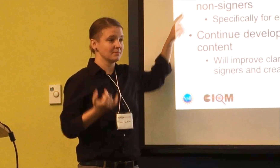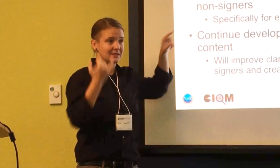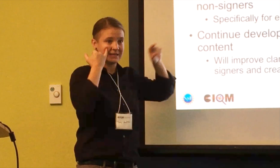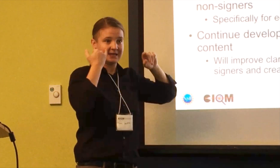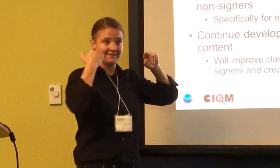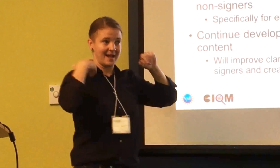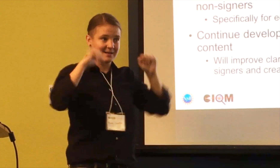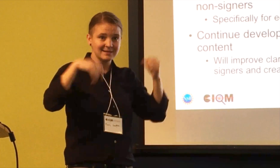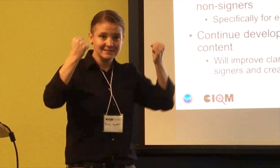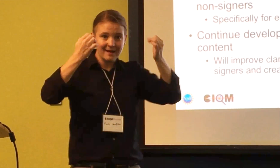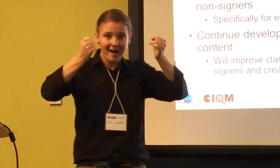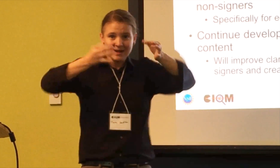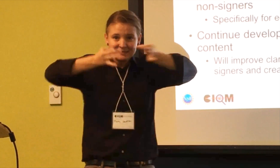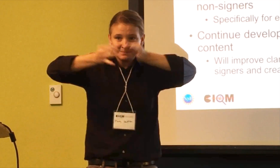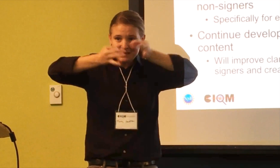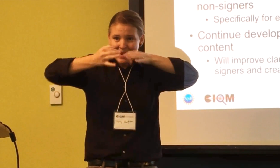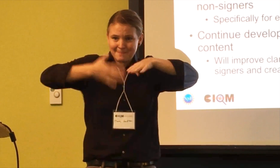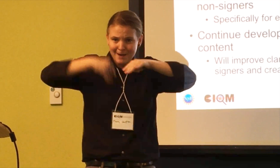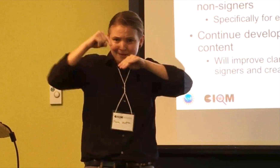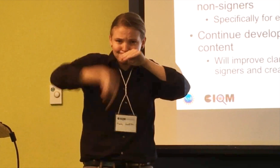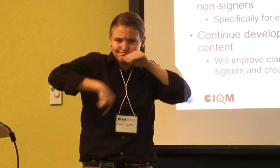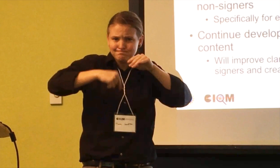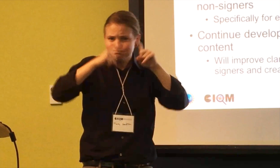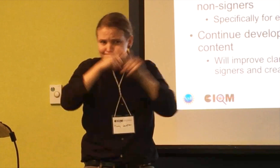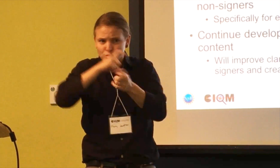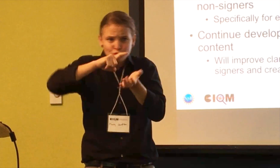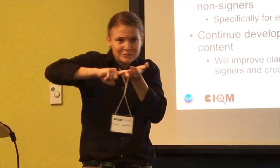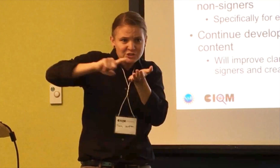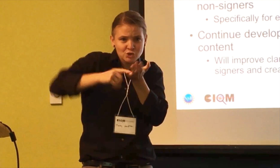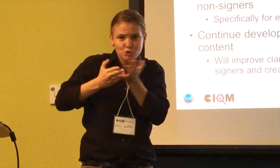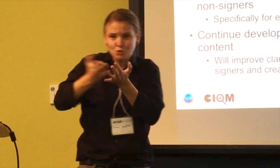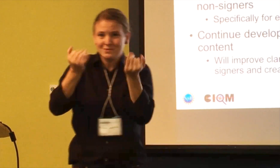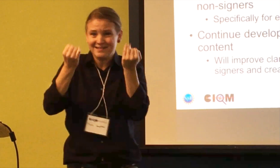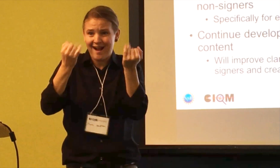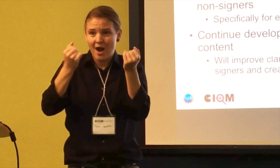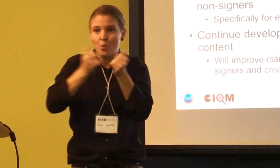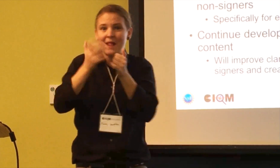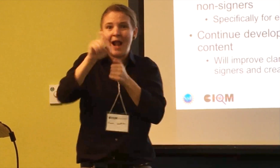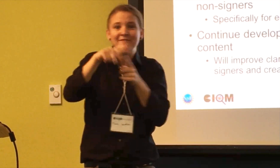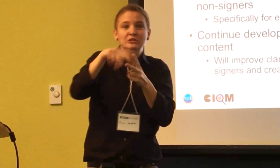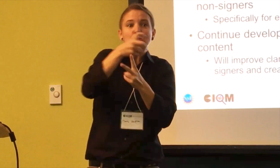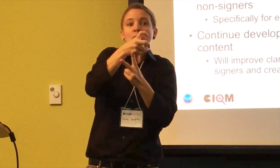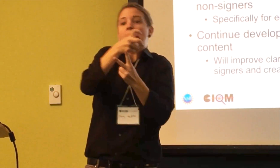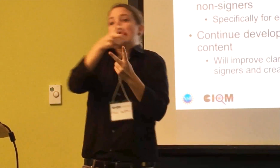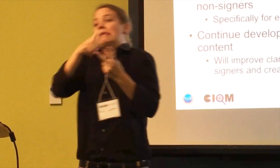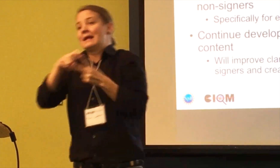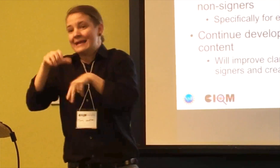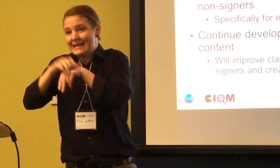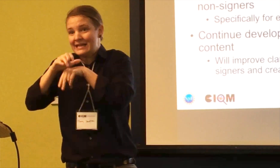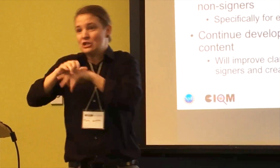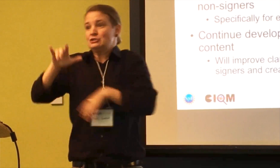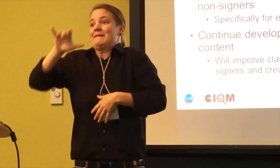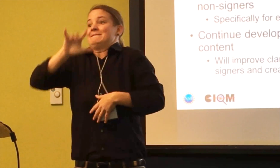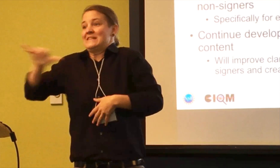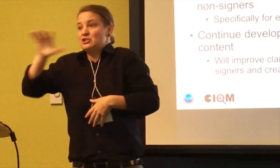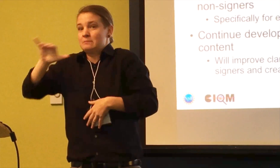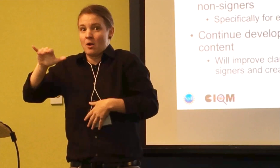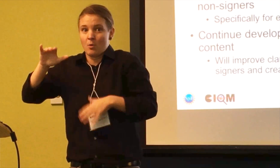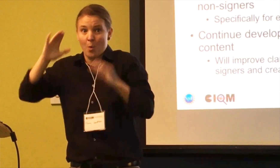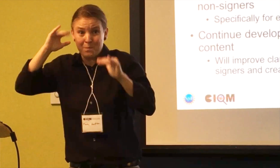And that's what I mean when I say the collaboration between signers and non-signers is so important. You know, I want to be able to